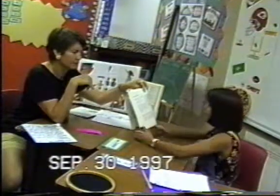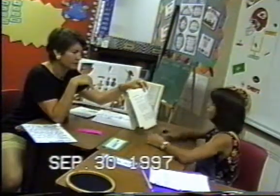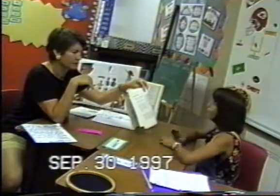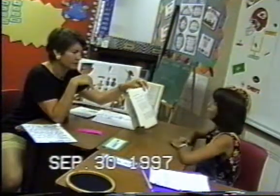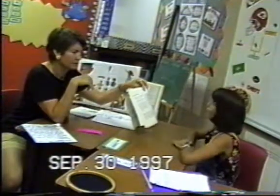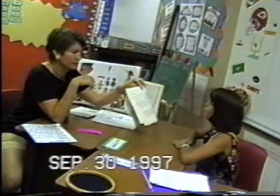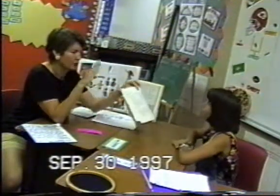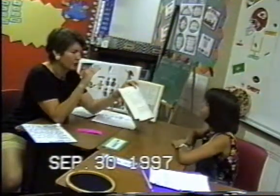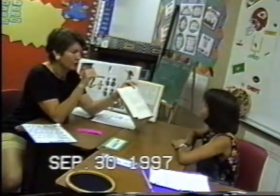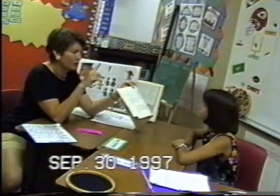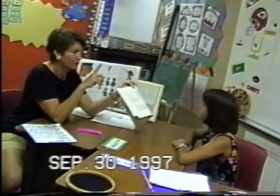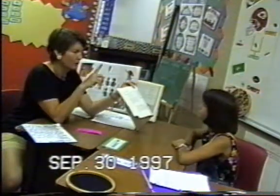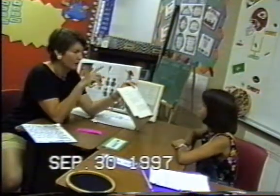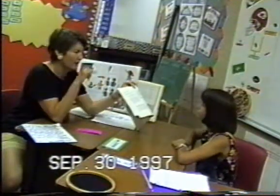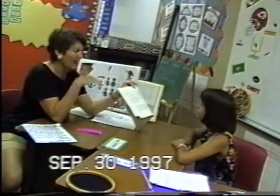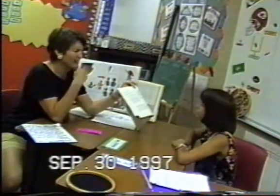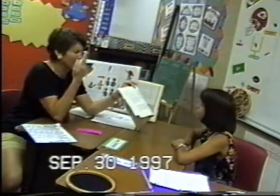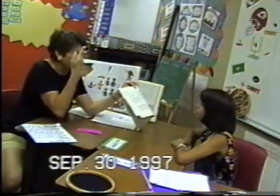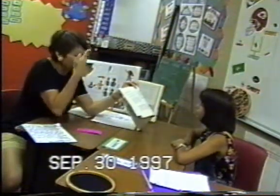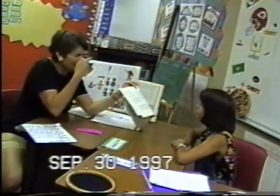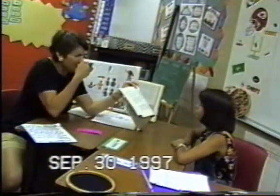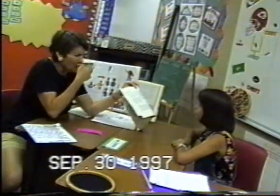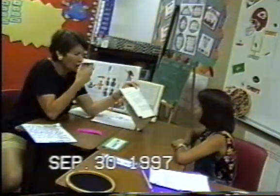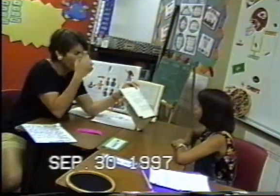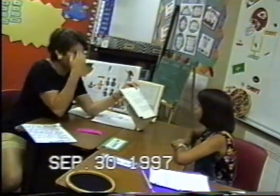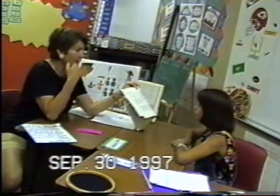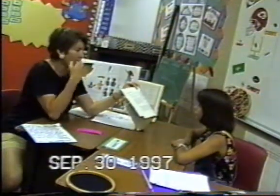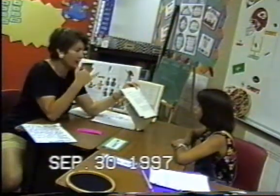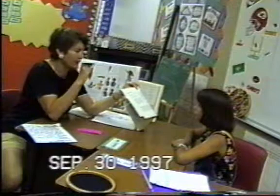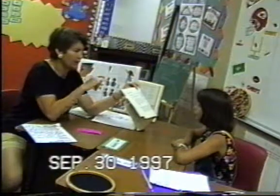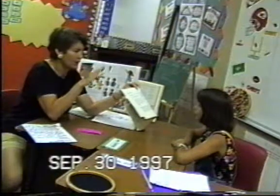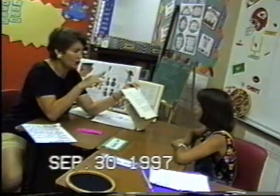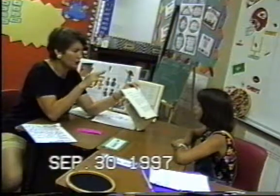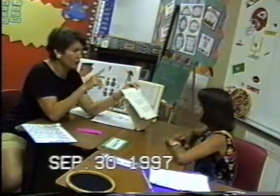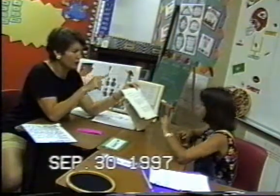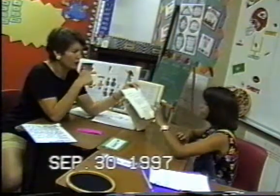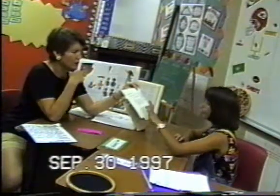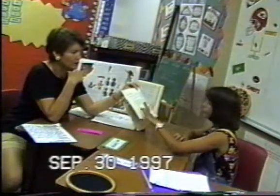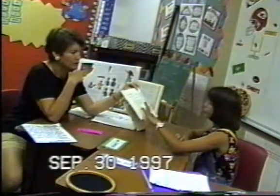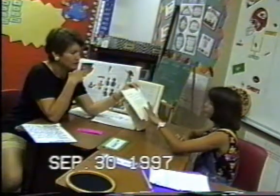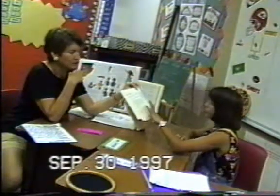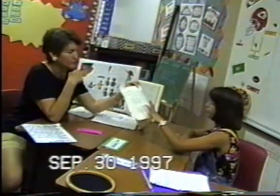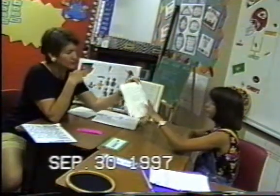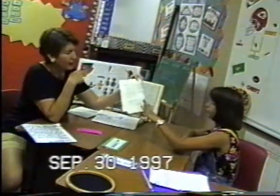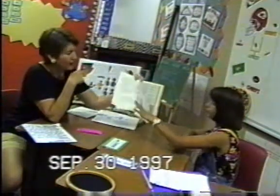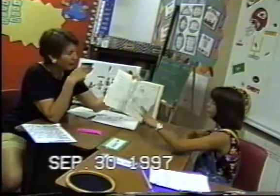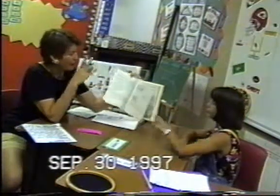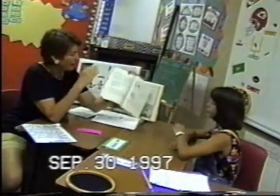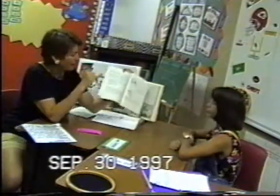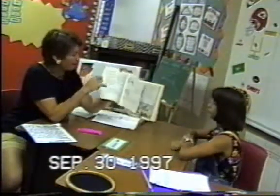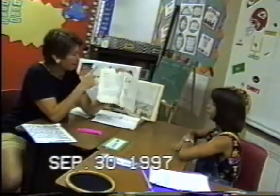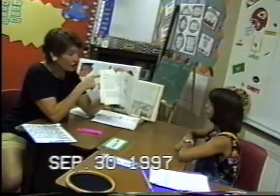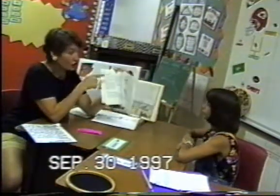Not the food. That is a darker heading than usual. Yeah, and there's